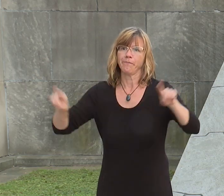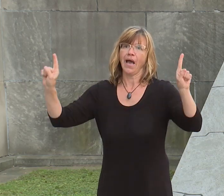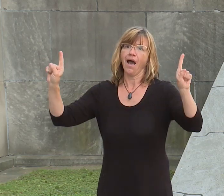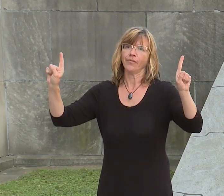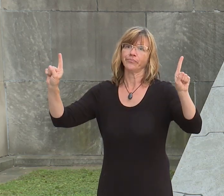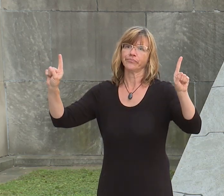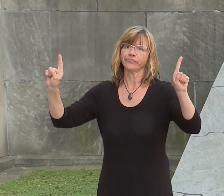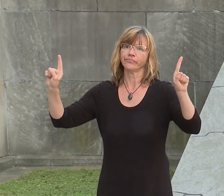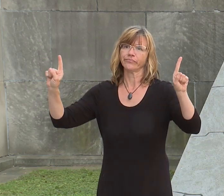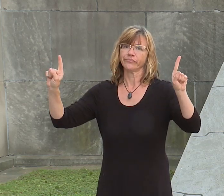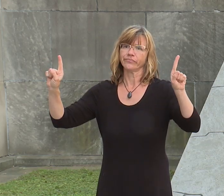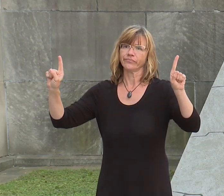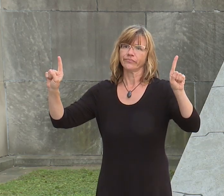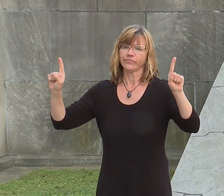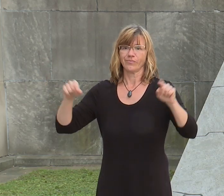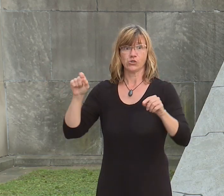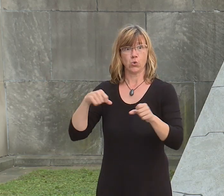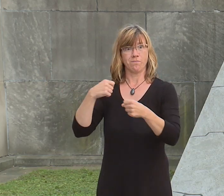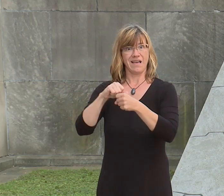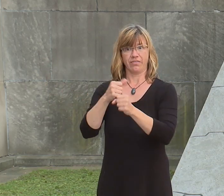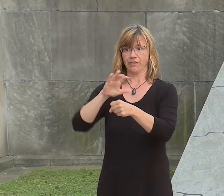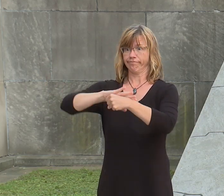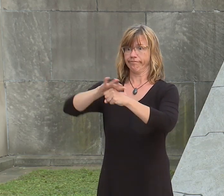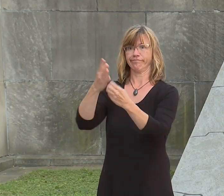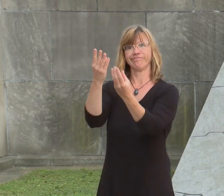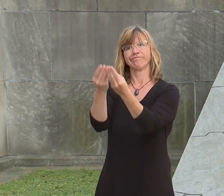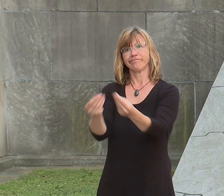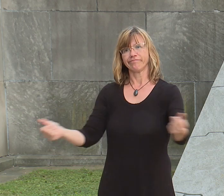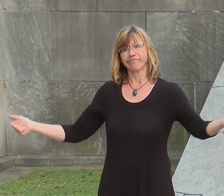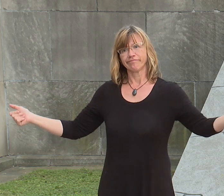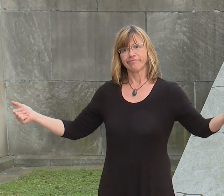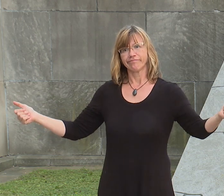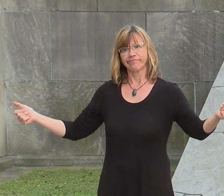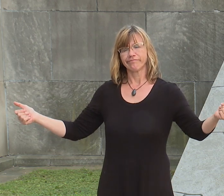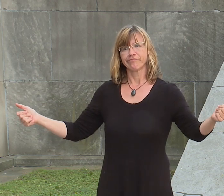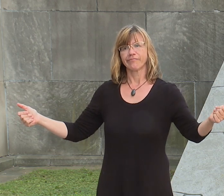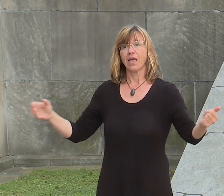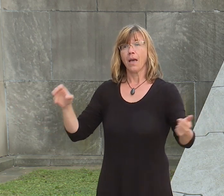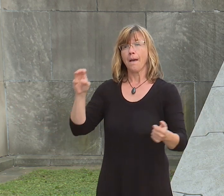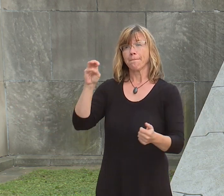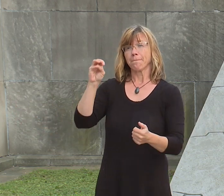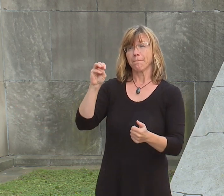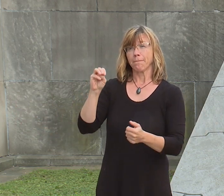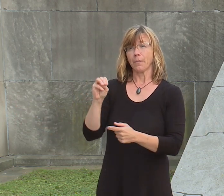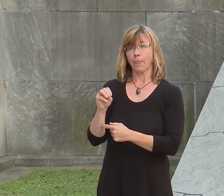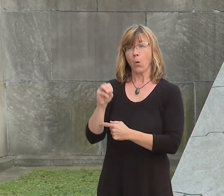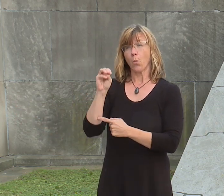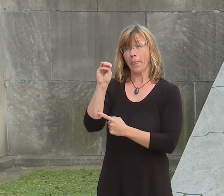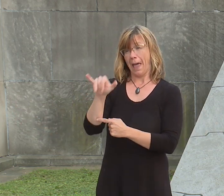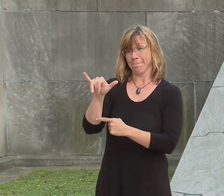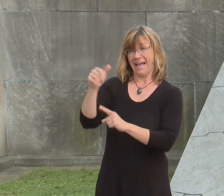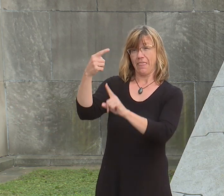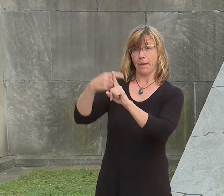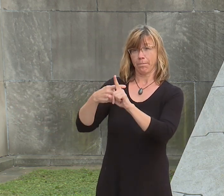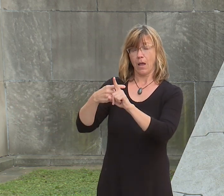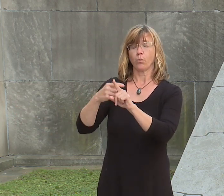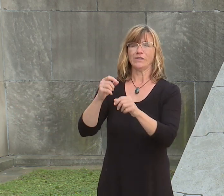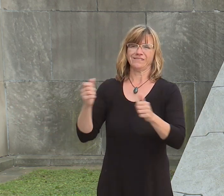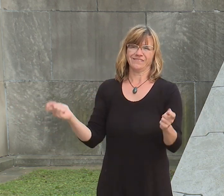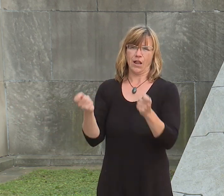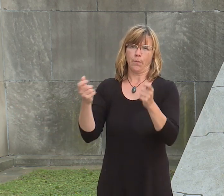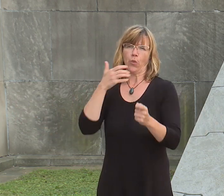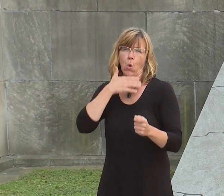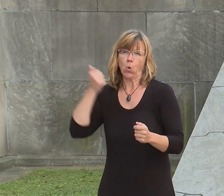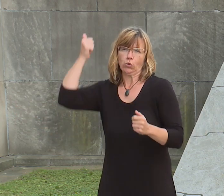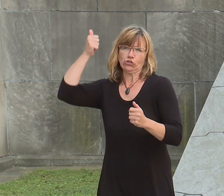May is the month that we celebrate older Americans, and this year's theme is Communities of Strength. Today, I want to thank